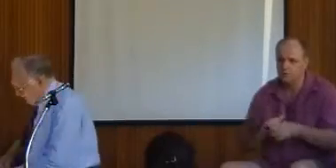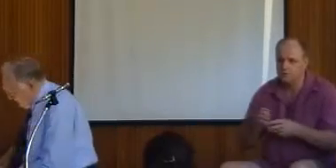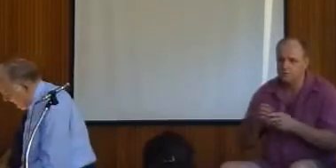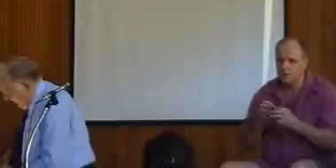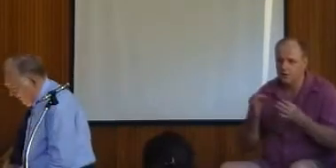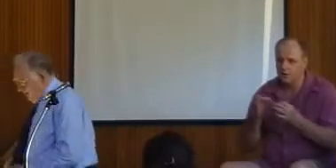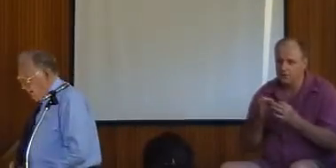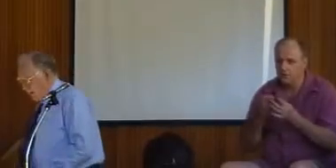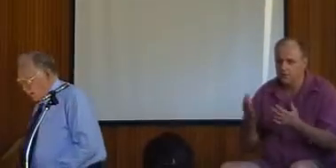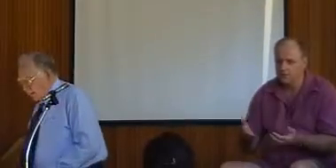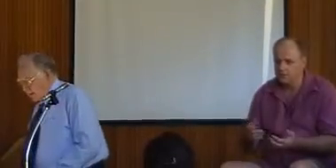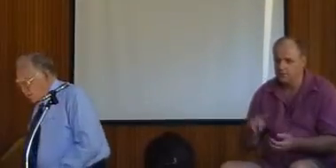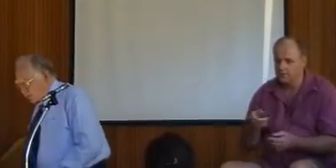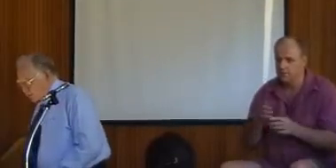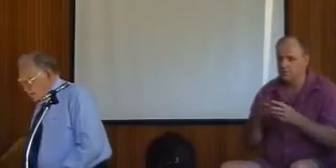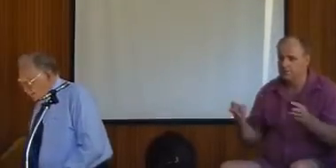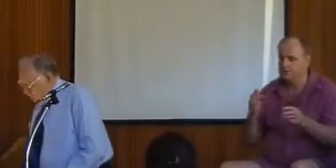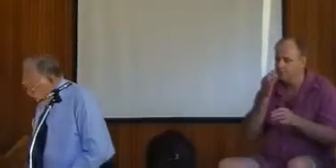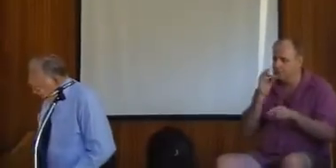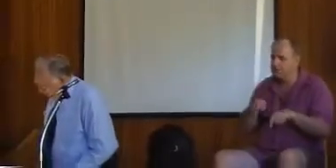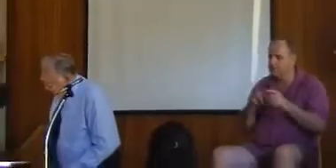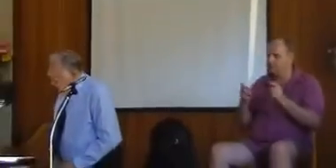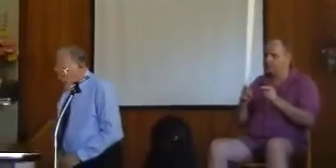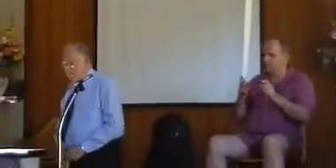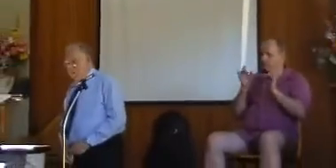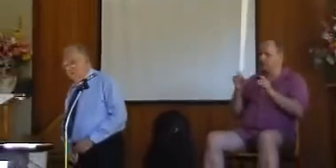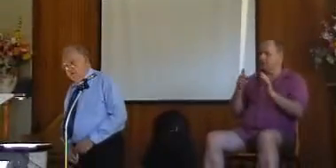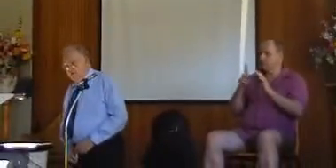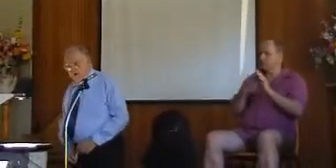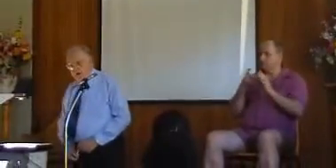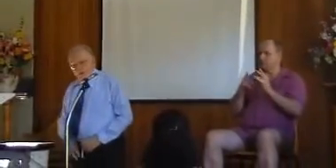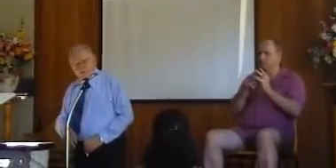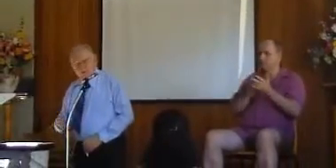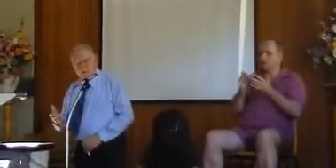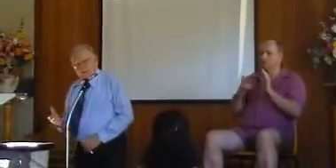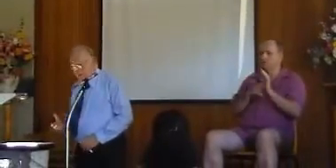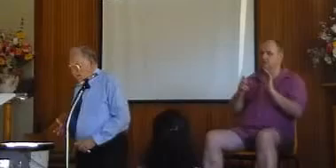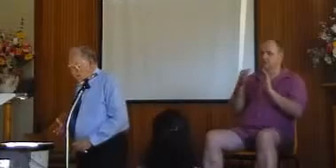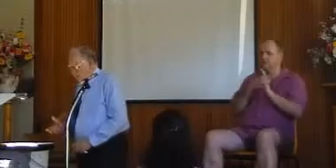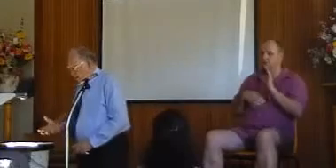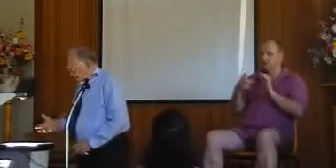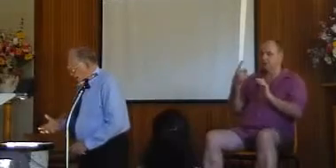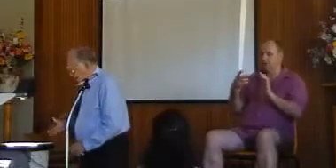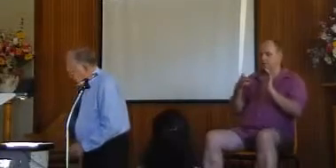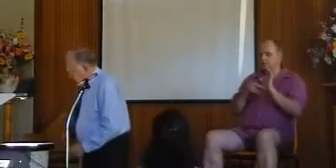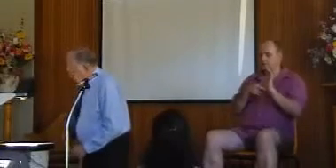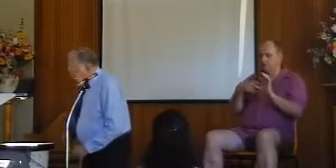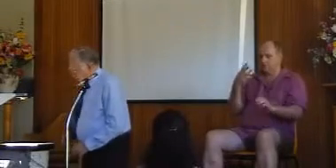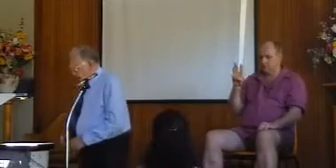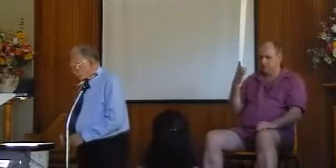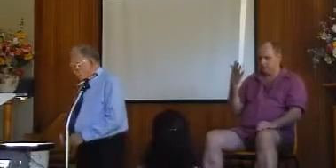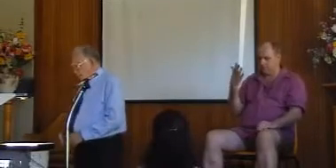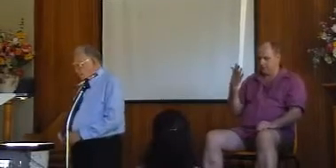here. And we'll begin in John chapter 1, verse 35, and this runs out